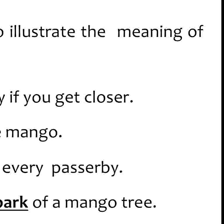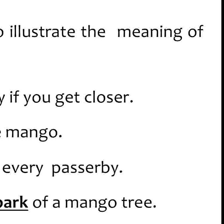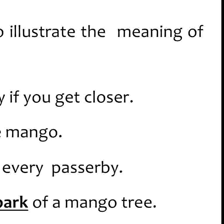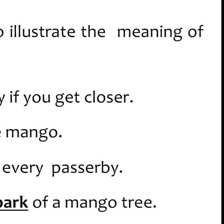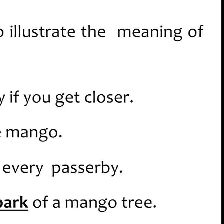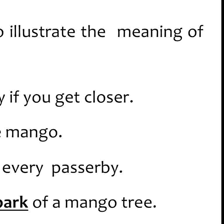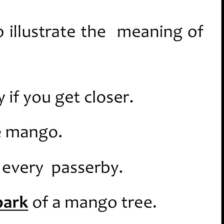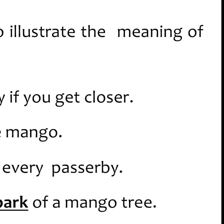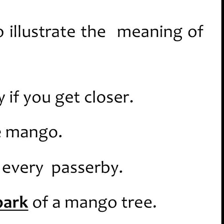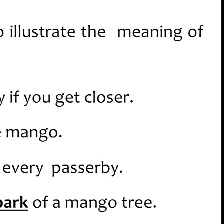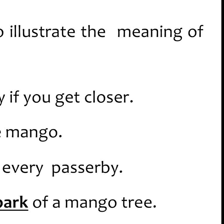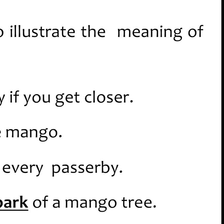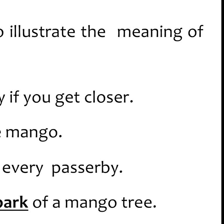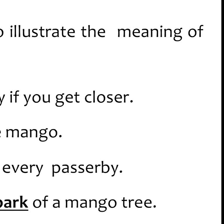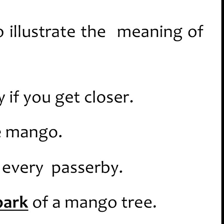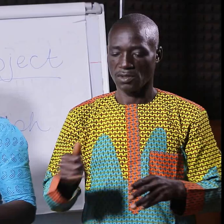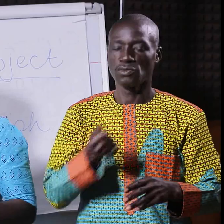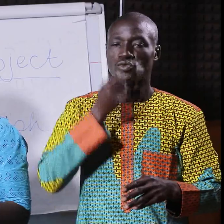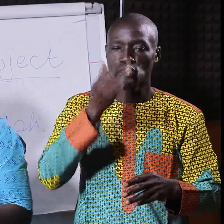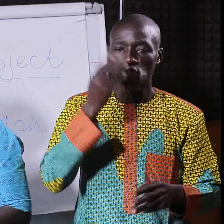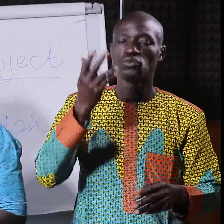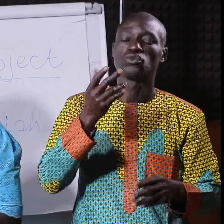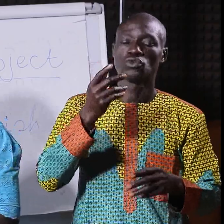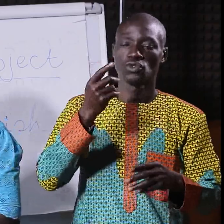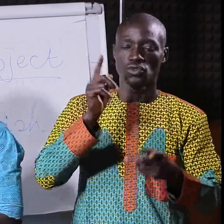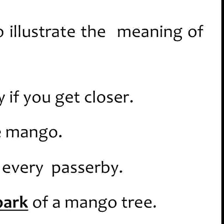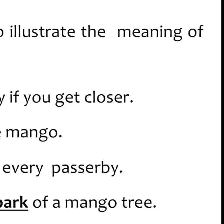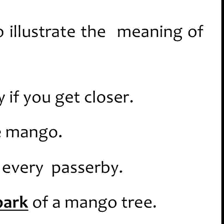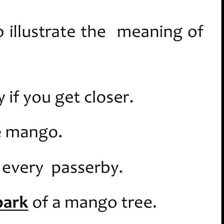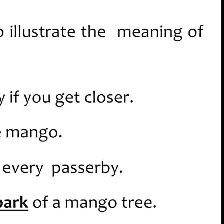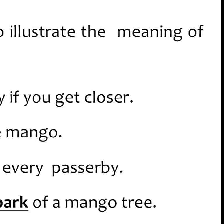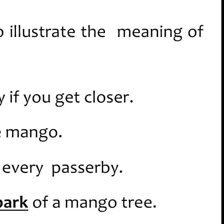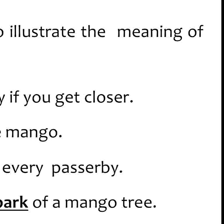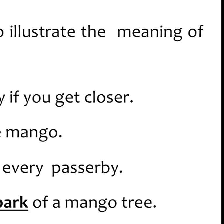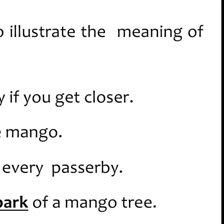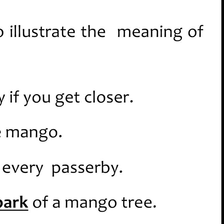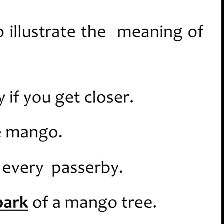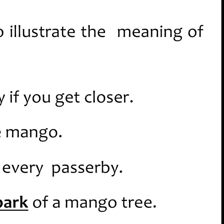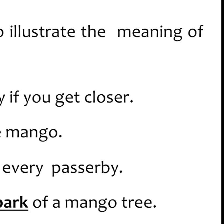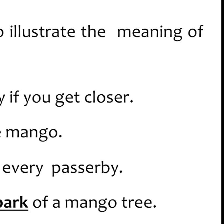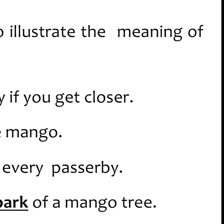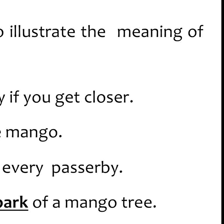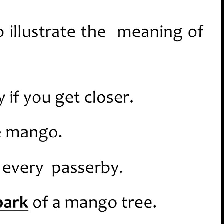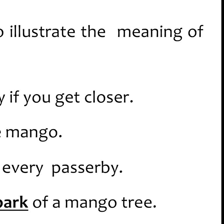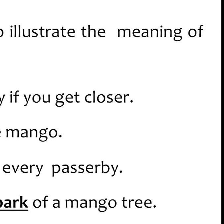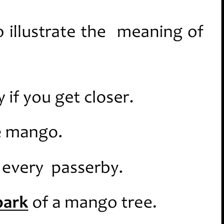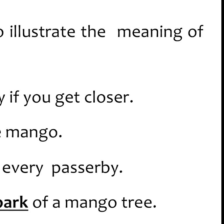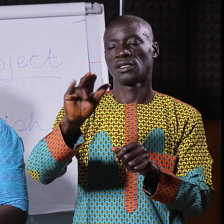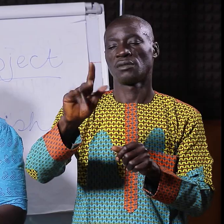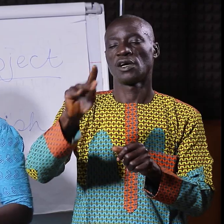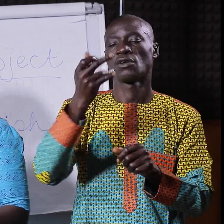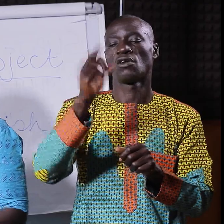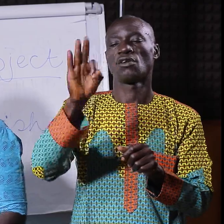the dog will bark at every passerby. That's a verb. 2B, please get the bark of a mango